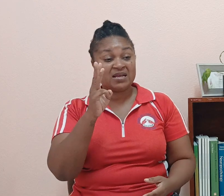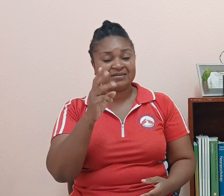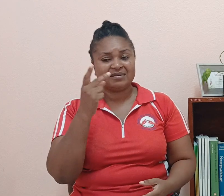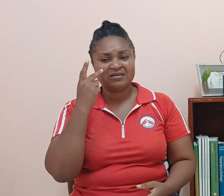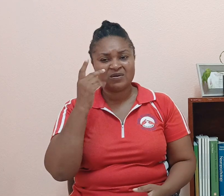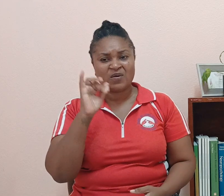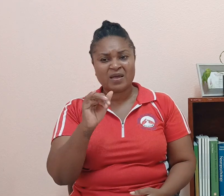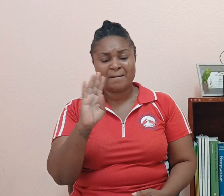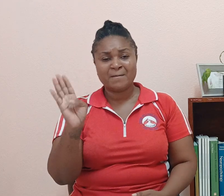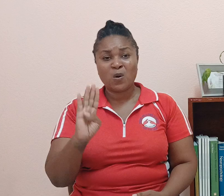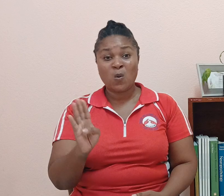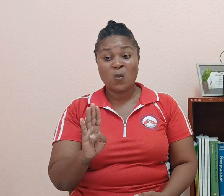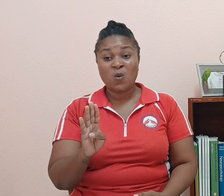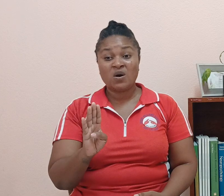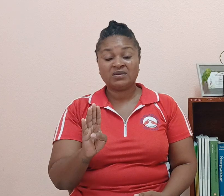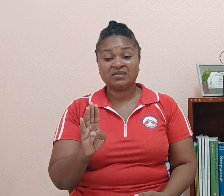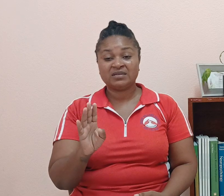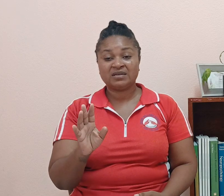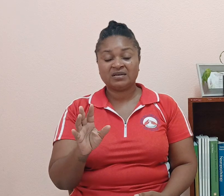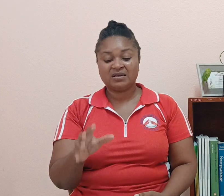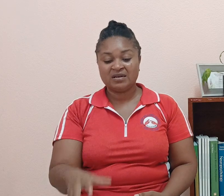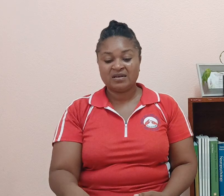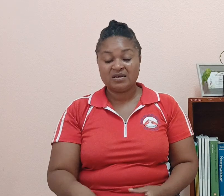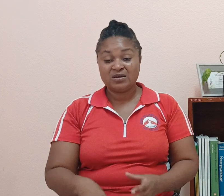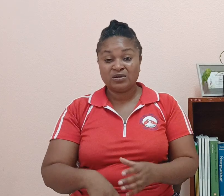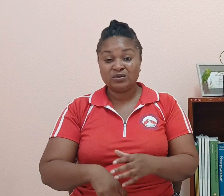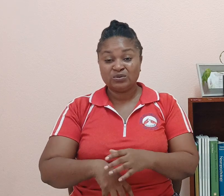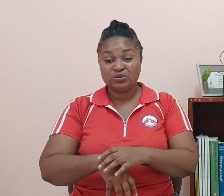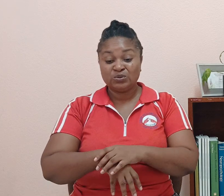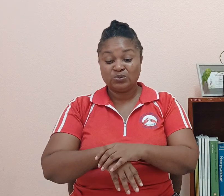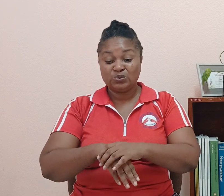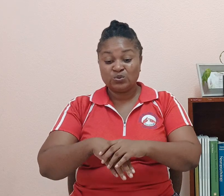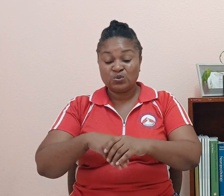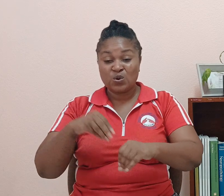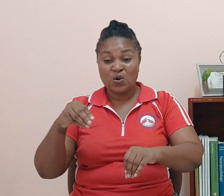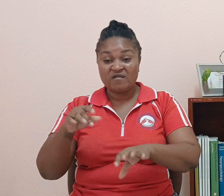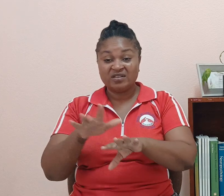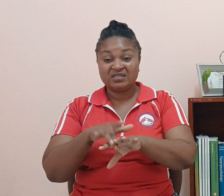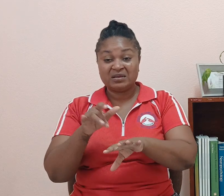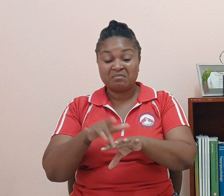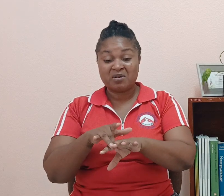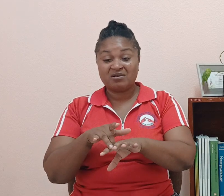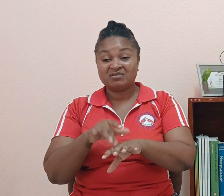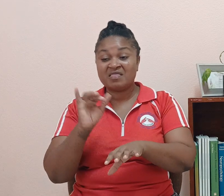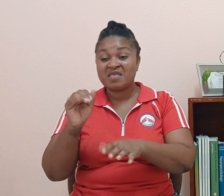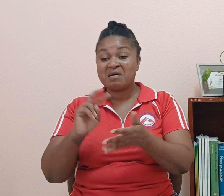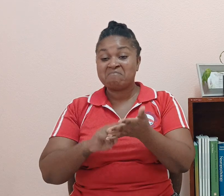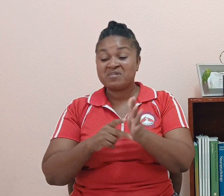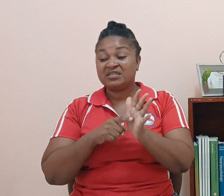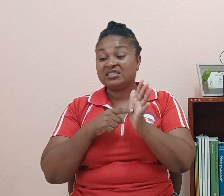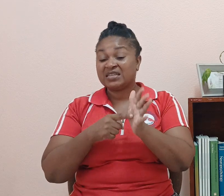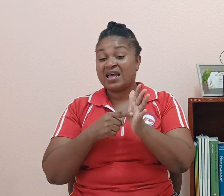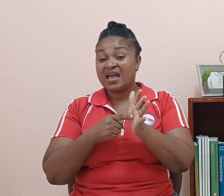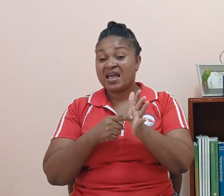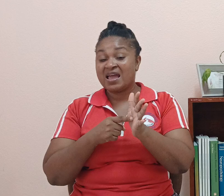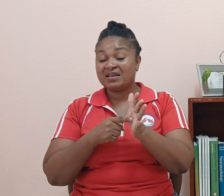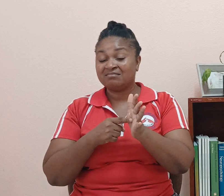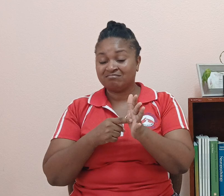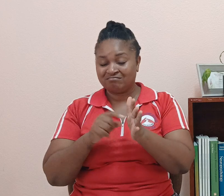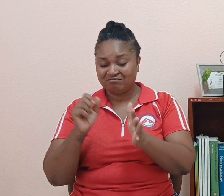Boaz took off his sandal as a sign that he had now bought all the